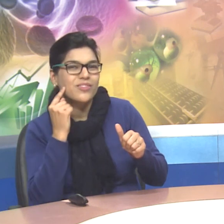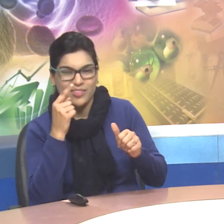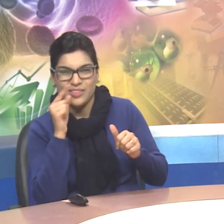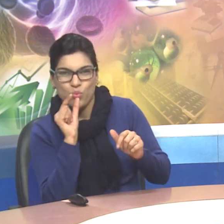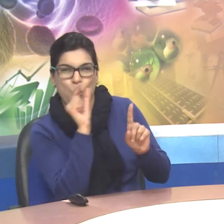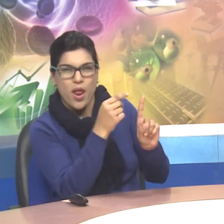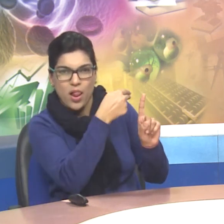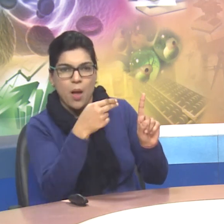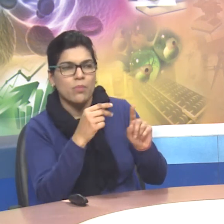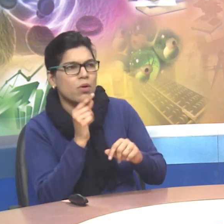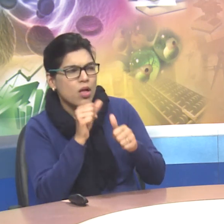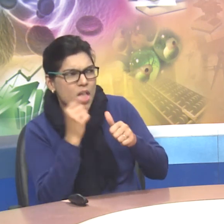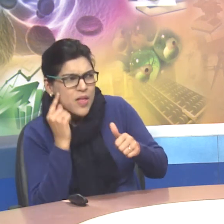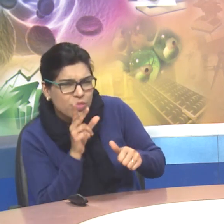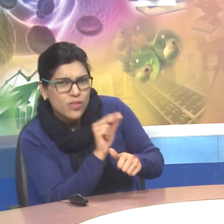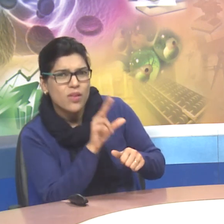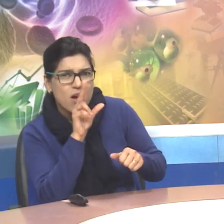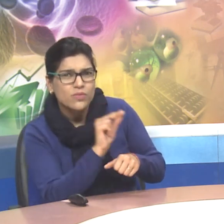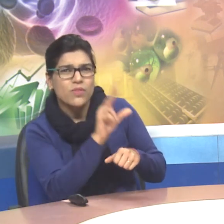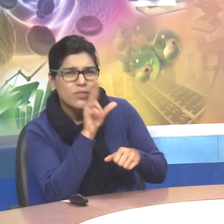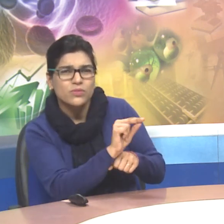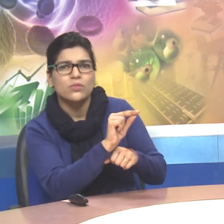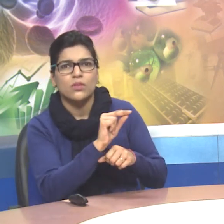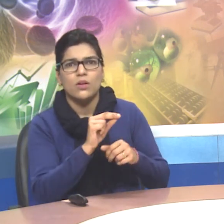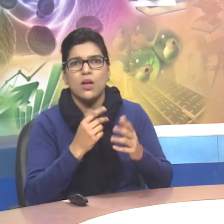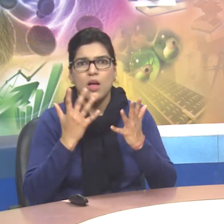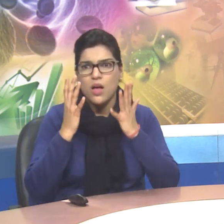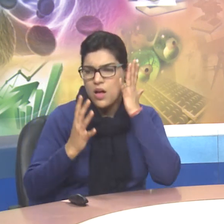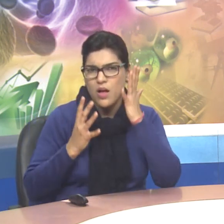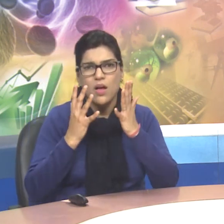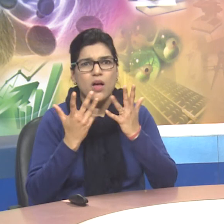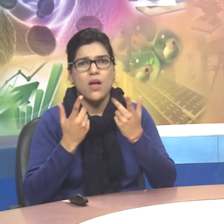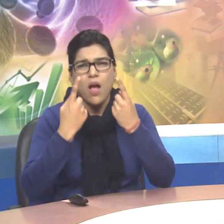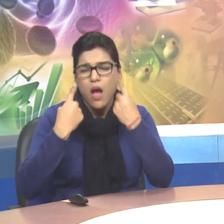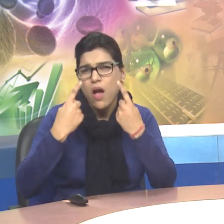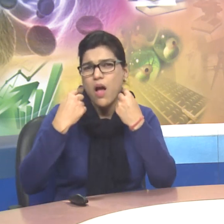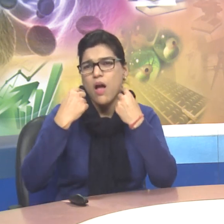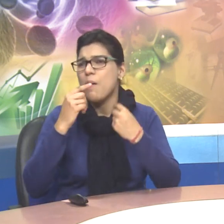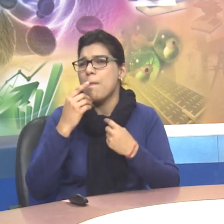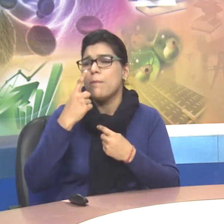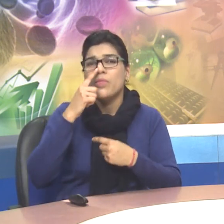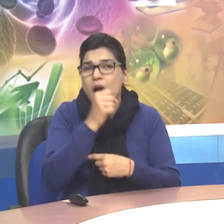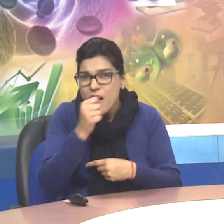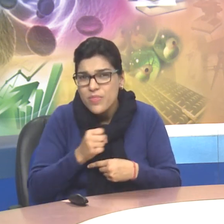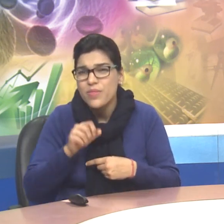What she say, Parmila? She stood in frozen despair, screaming a